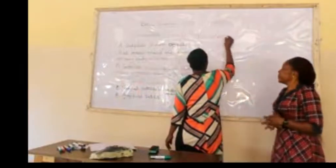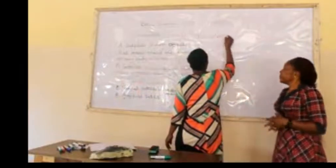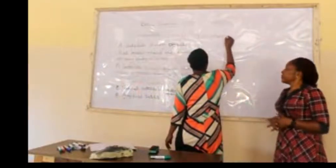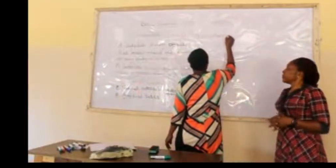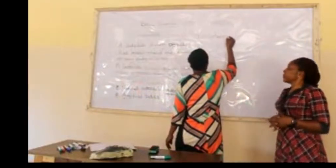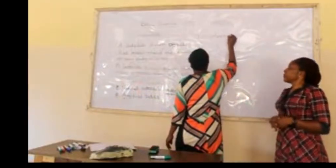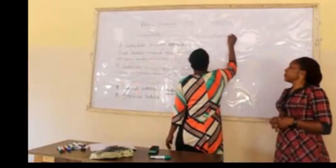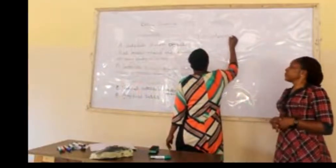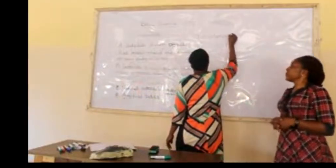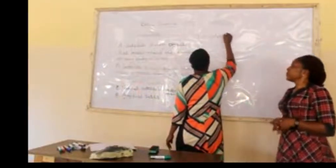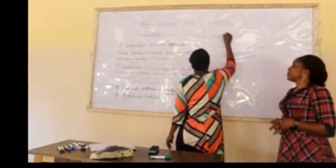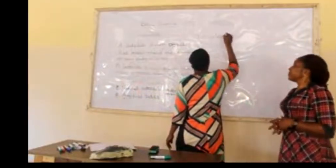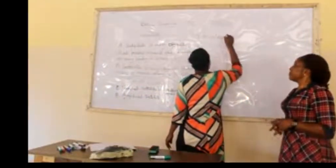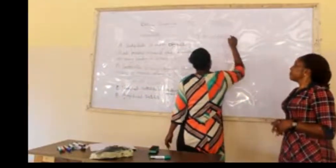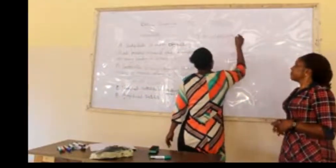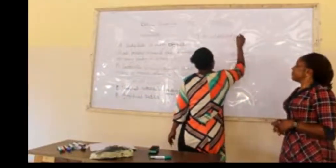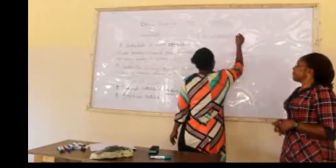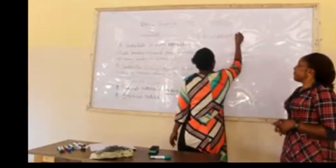That is heavenly body.